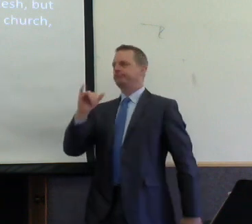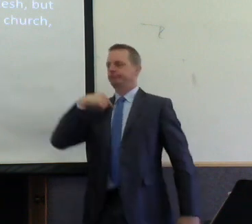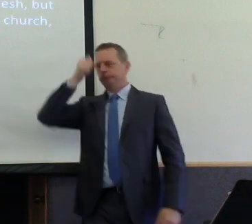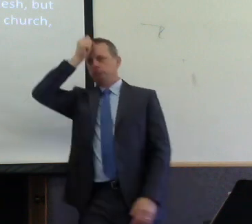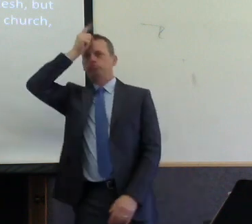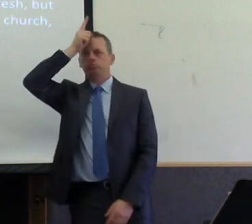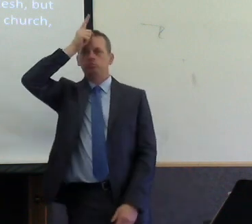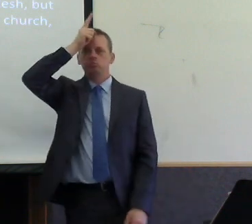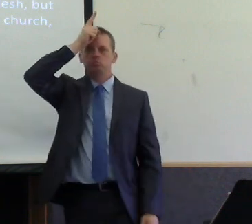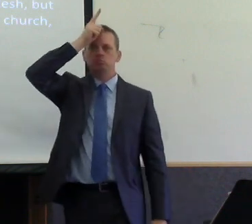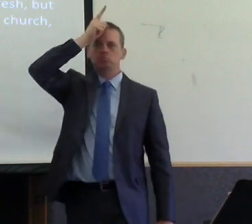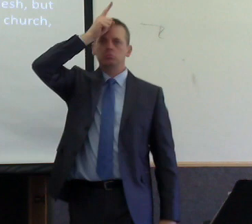study on the